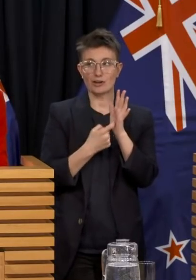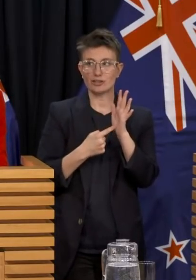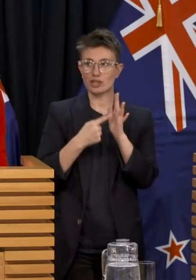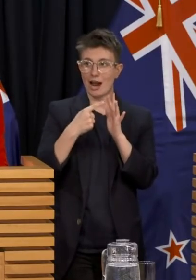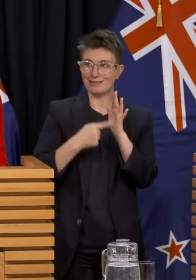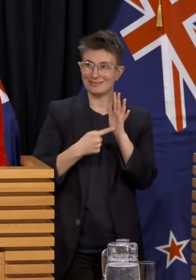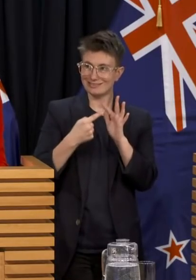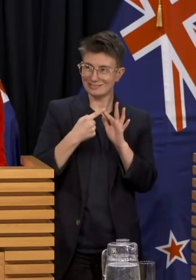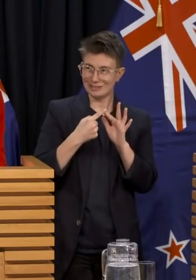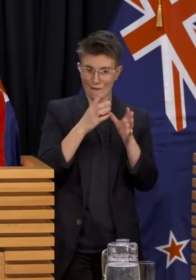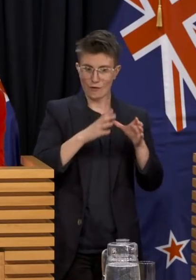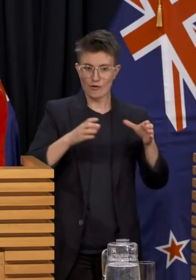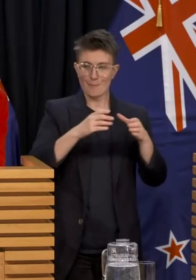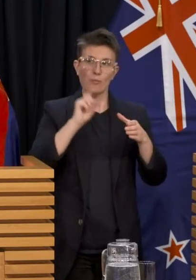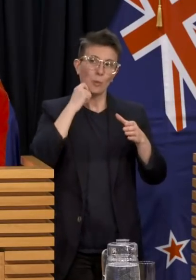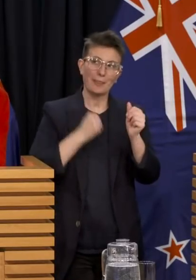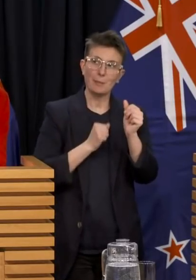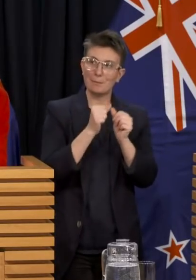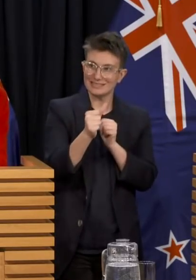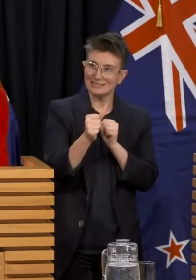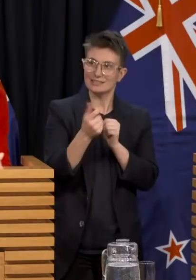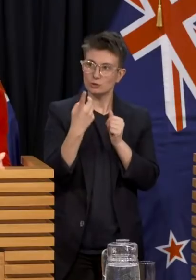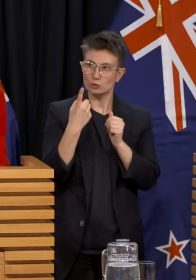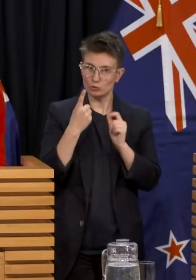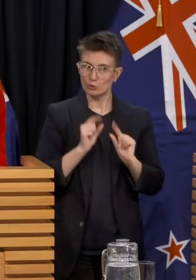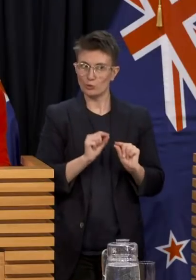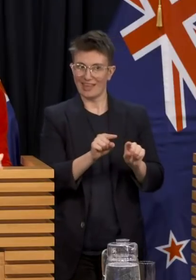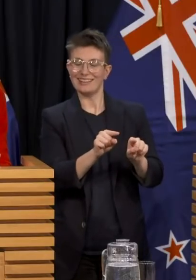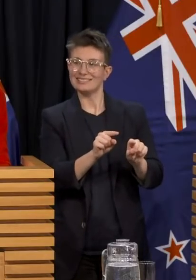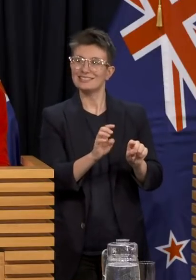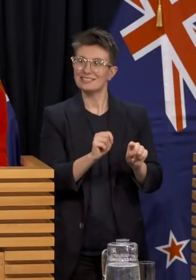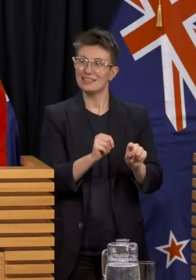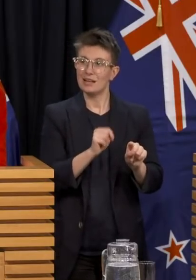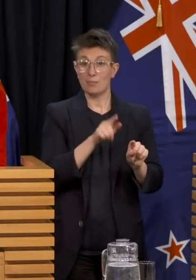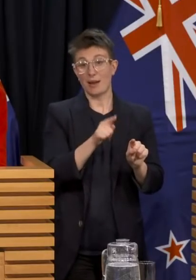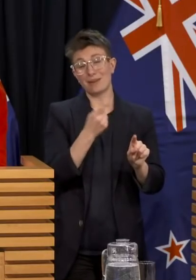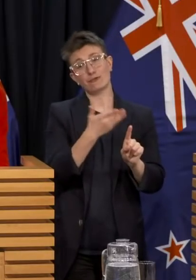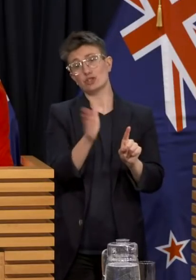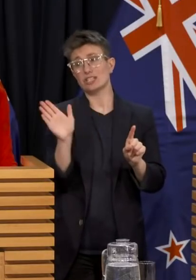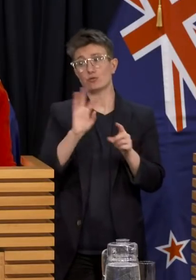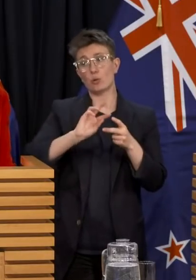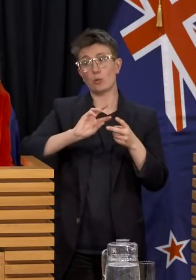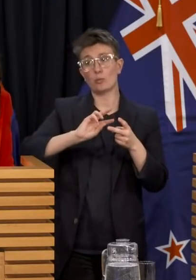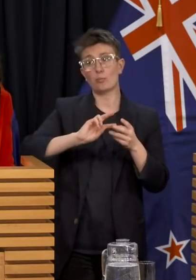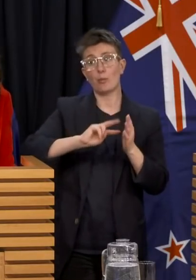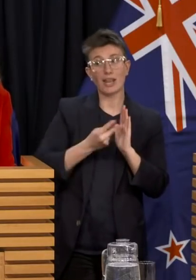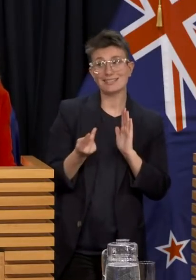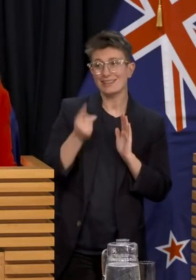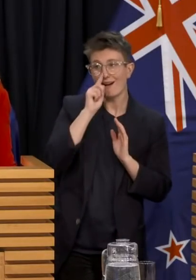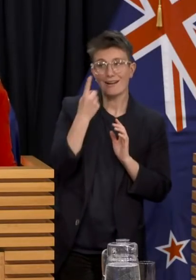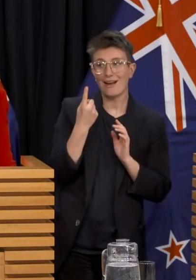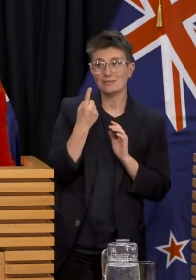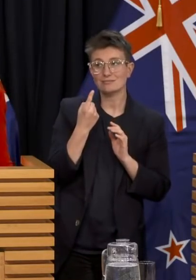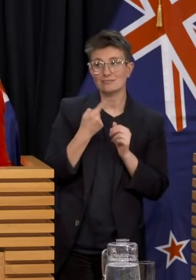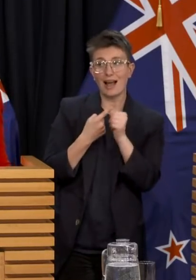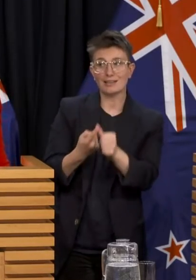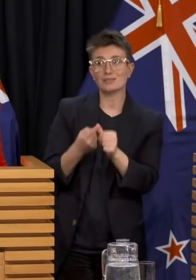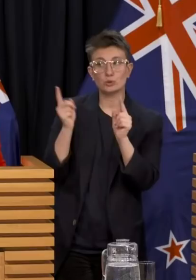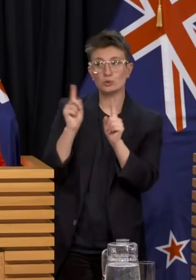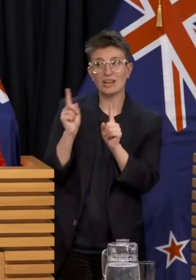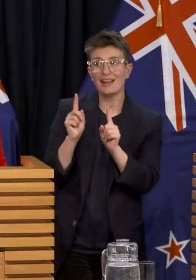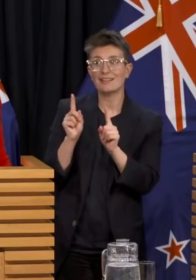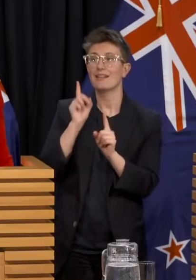the CTU. But in terms of detailed policy responses, those are questions I can't answer for now. But what I don't want to see is just that ongoing ad